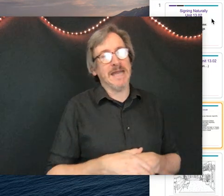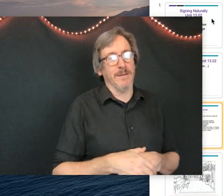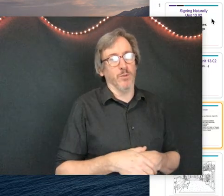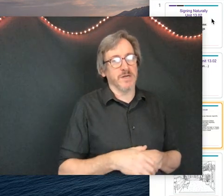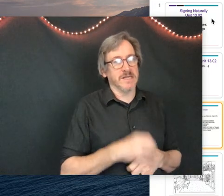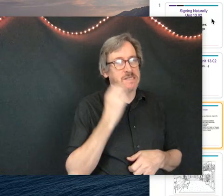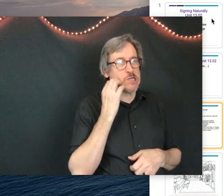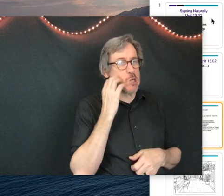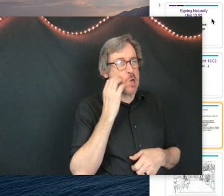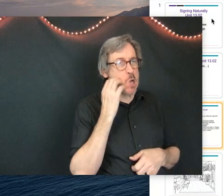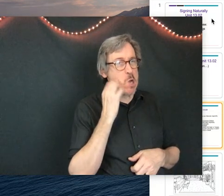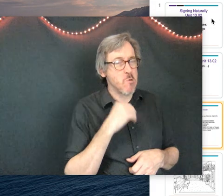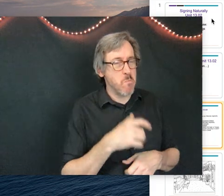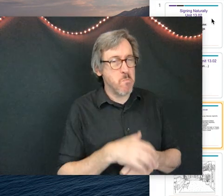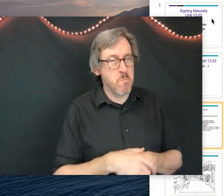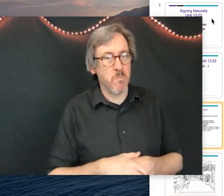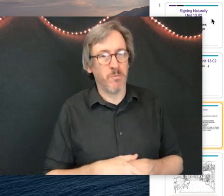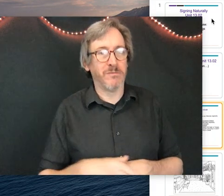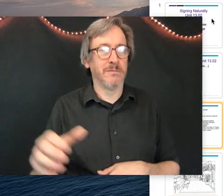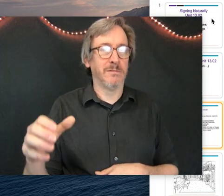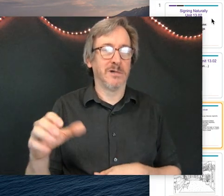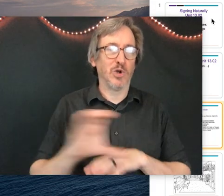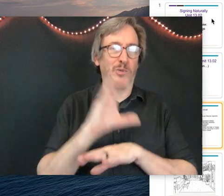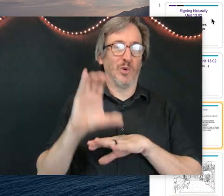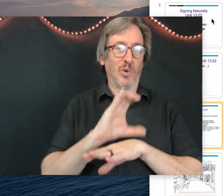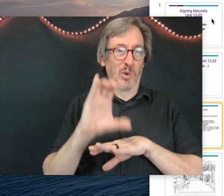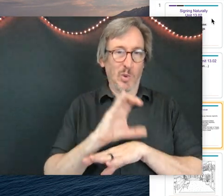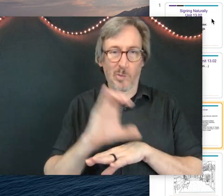We need to add more to this list.